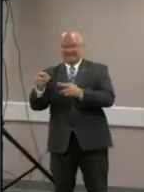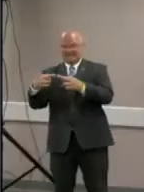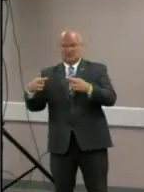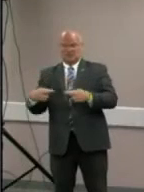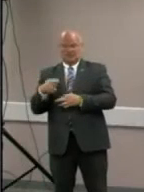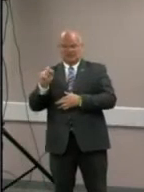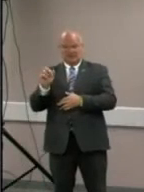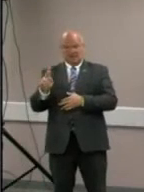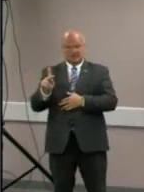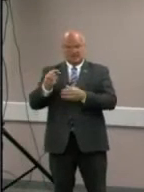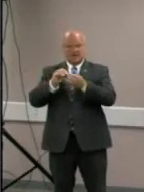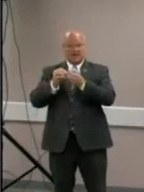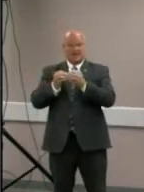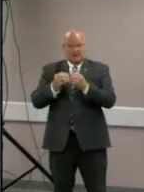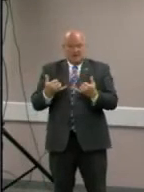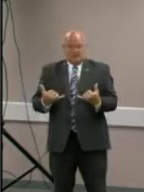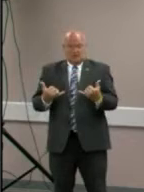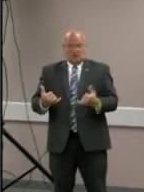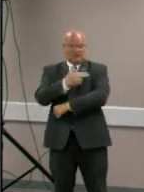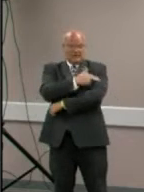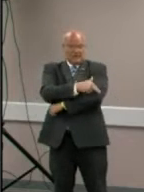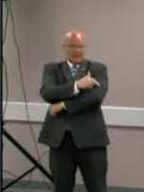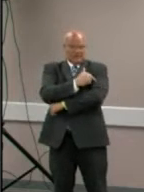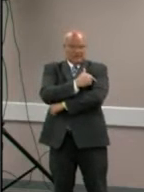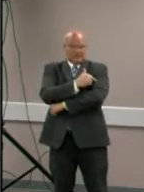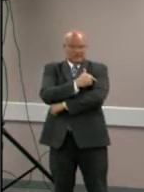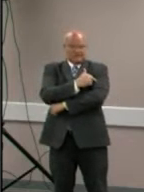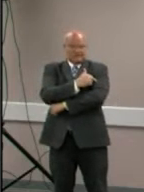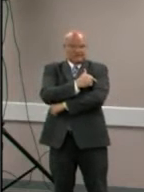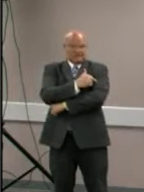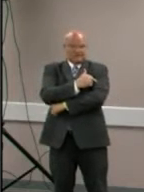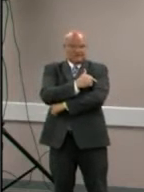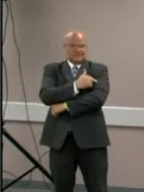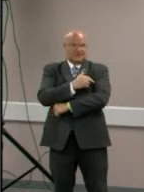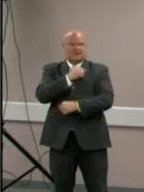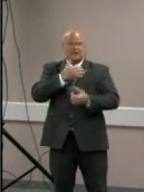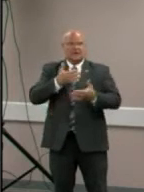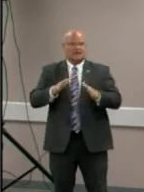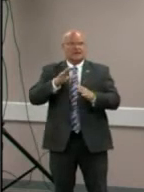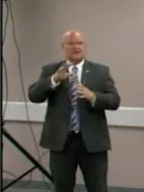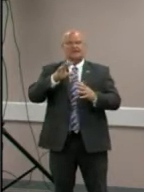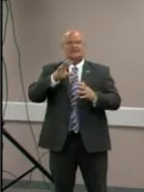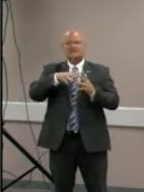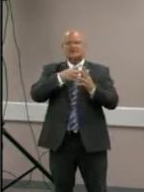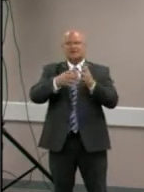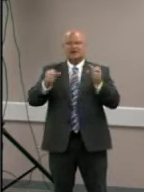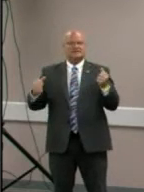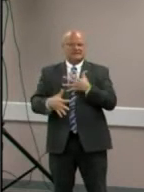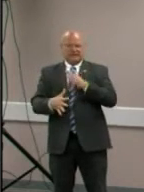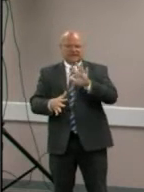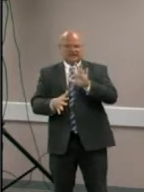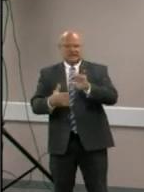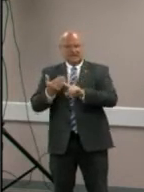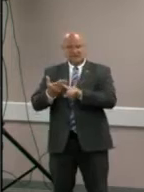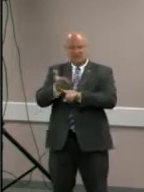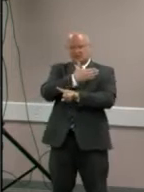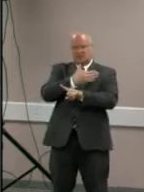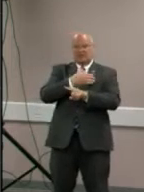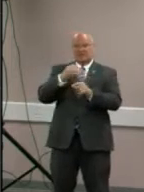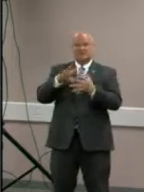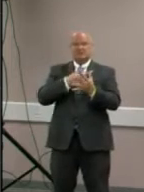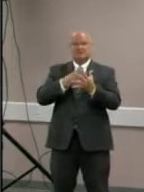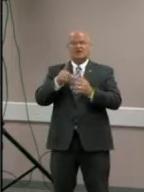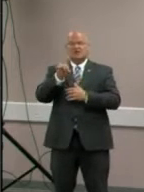of Arkansas on the number of currently hospitalized. Now don't let the graph mislead you, because the previous graph got